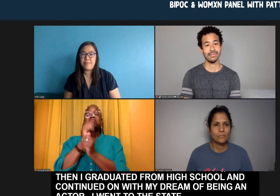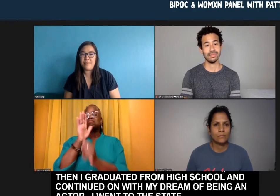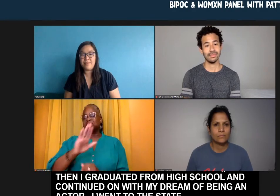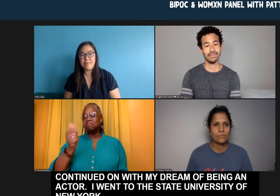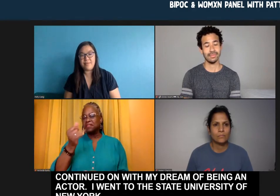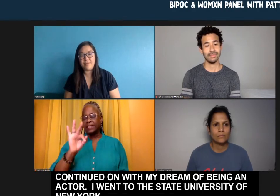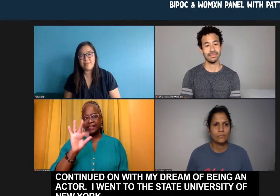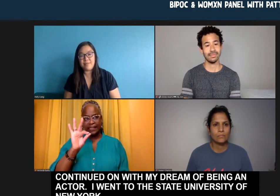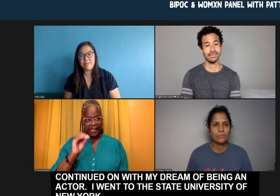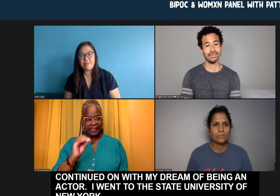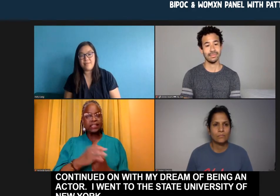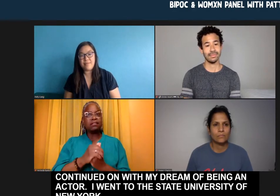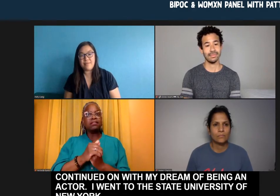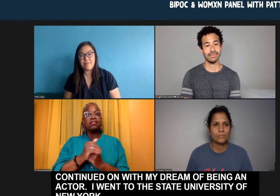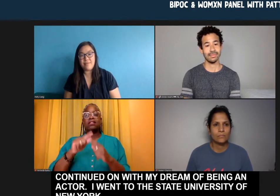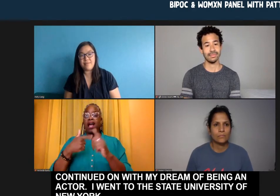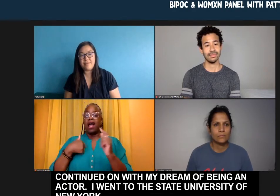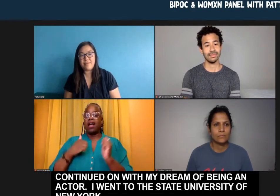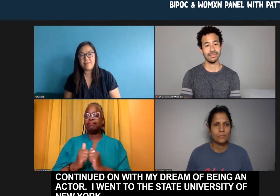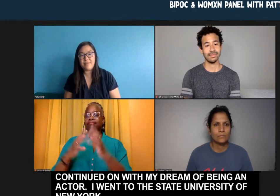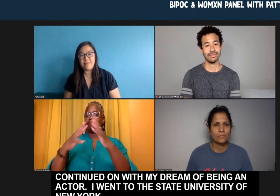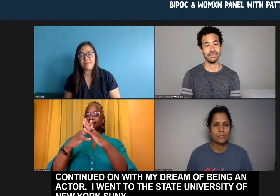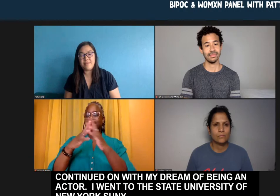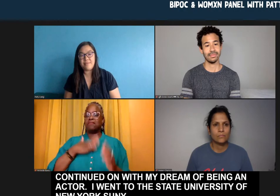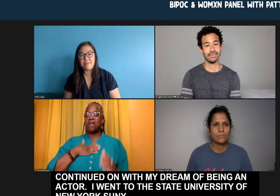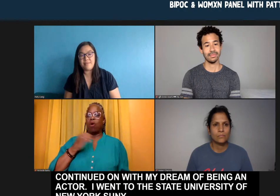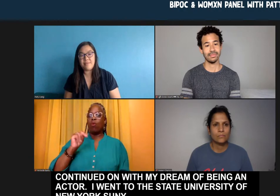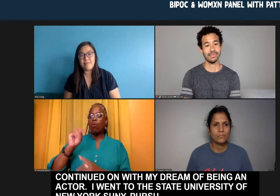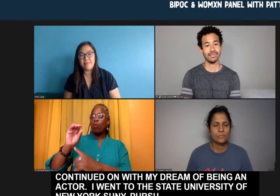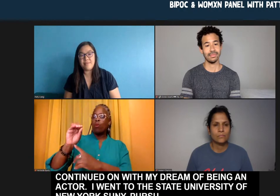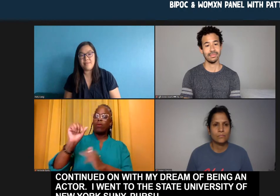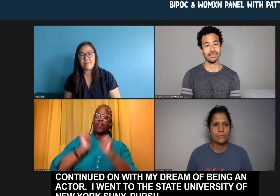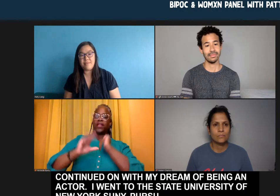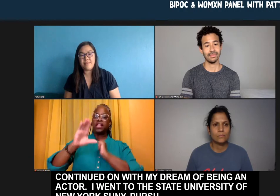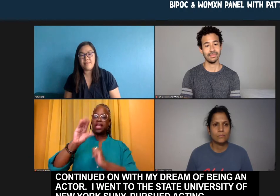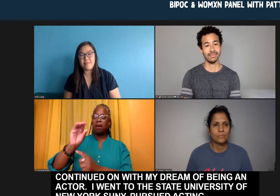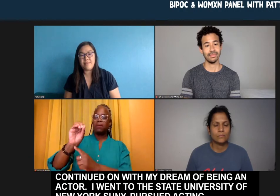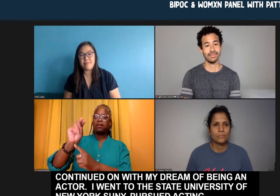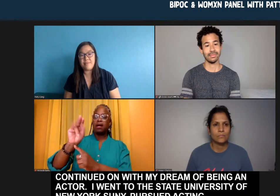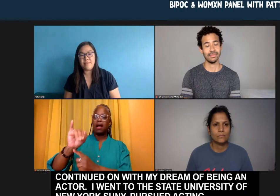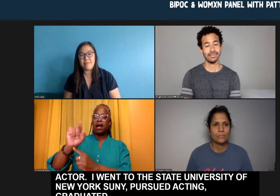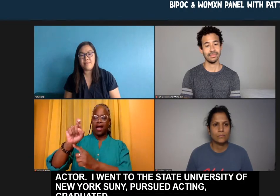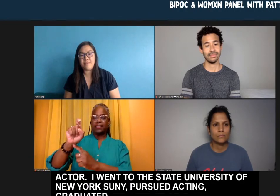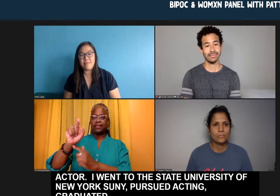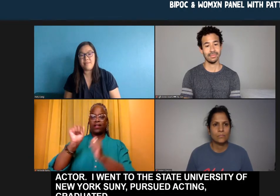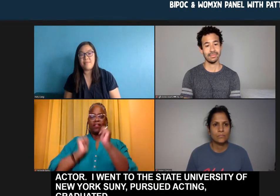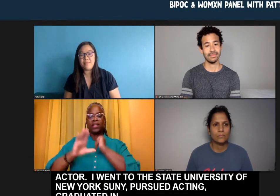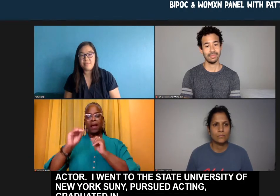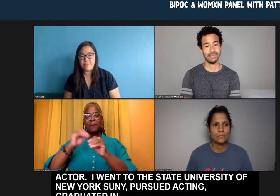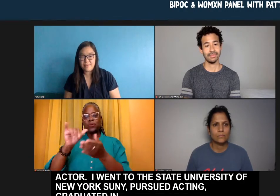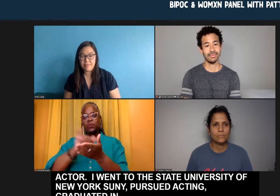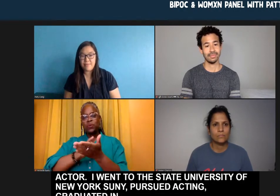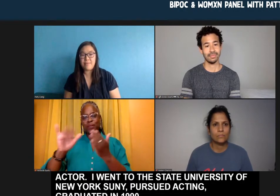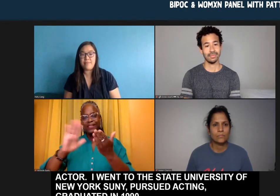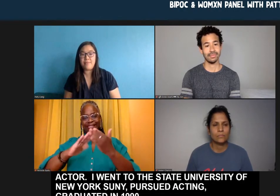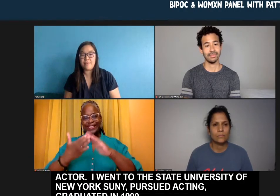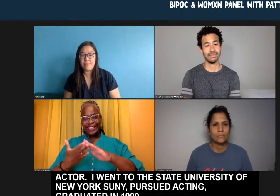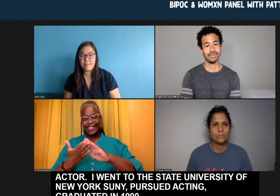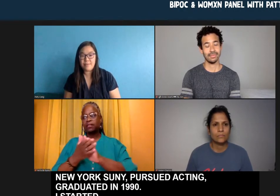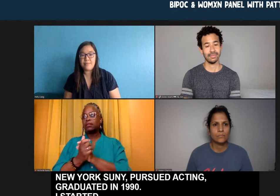pursued acting, graduated. And then it was 1990. And I started my own theater company, Onyx Theater